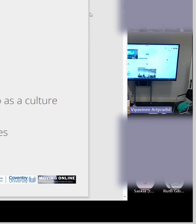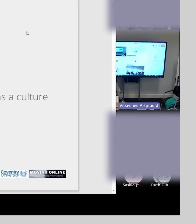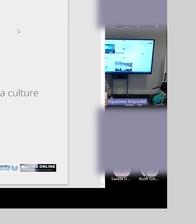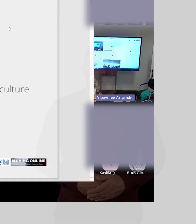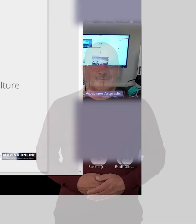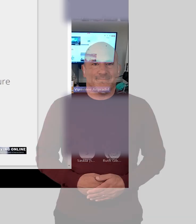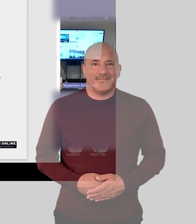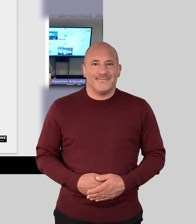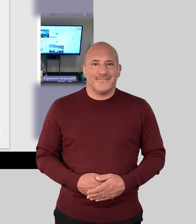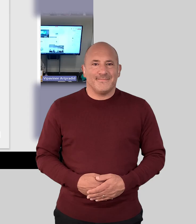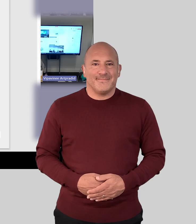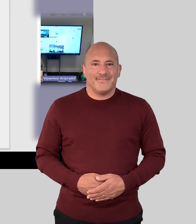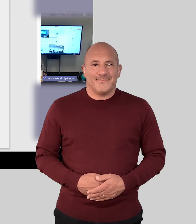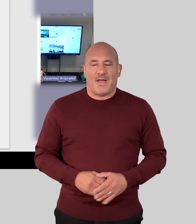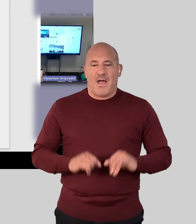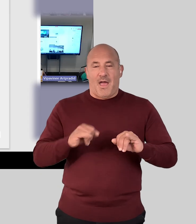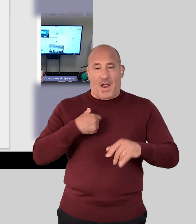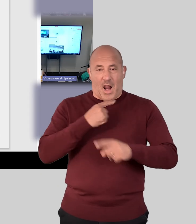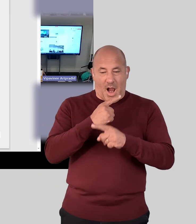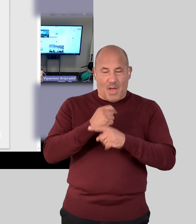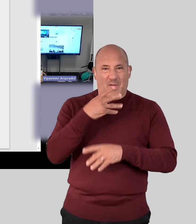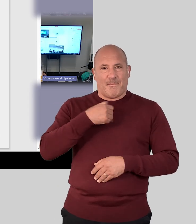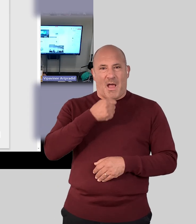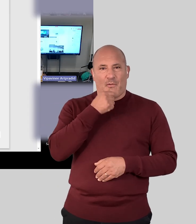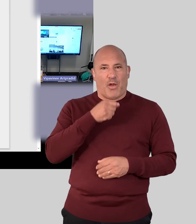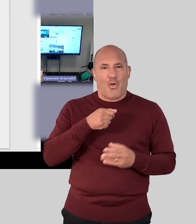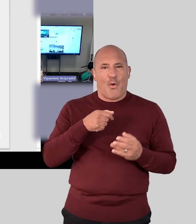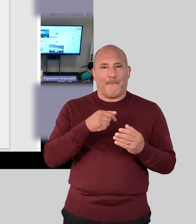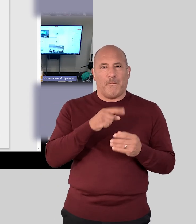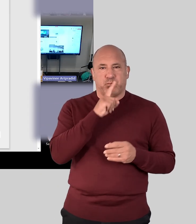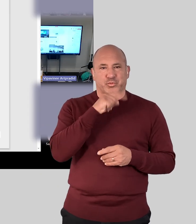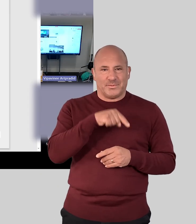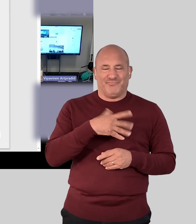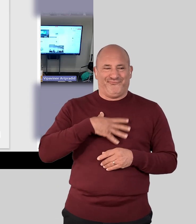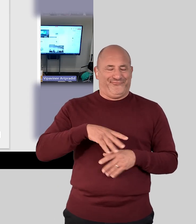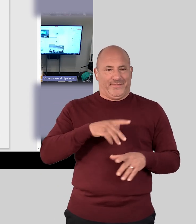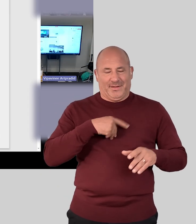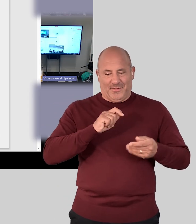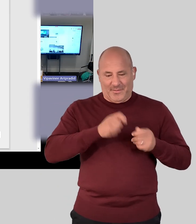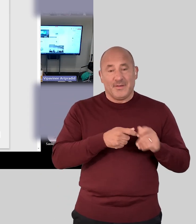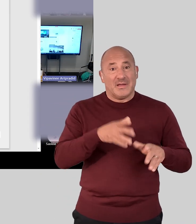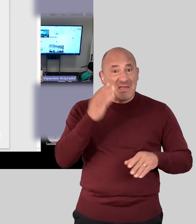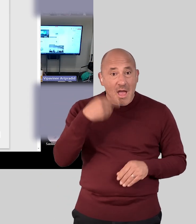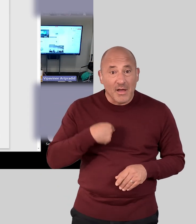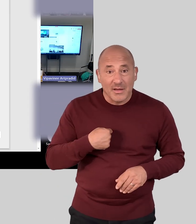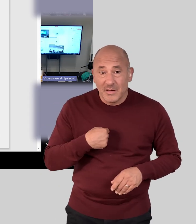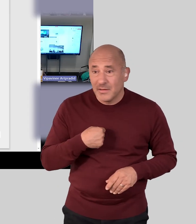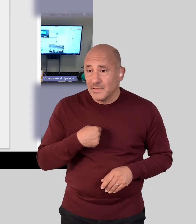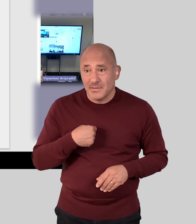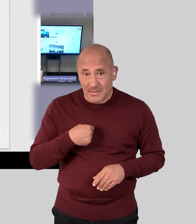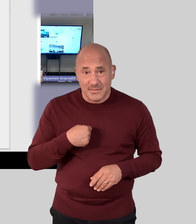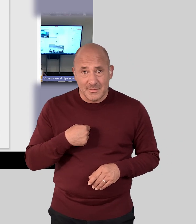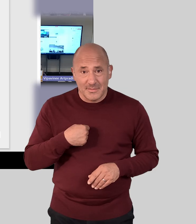Oh, mic's off. Oh dear, mic's been off. Can they hear now? Can you hear now?